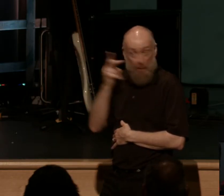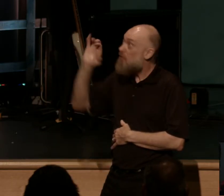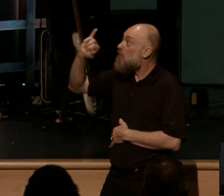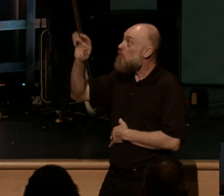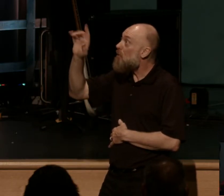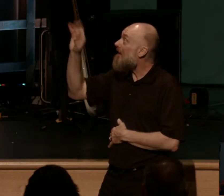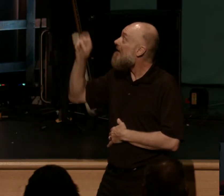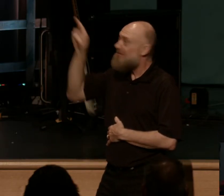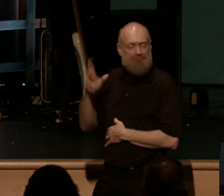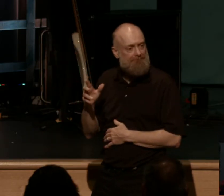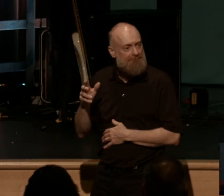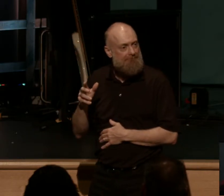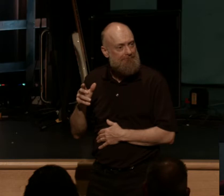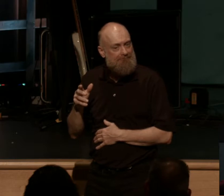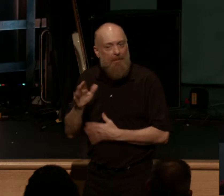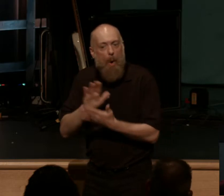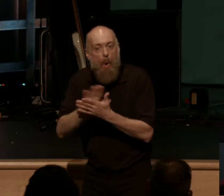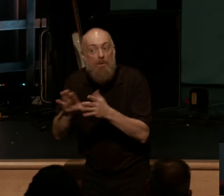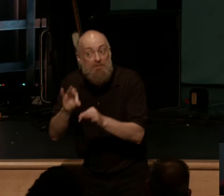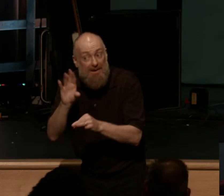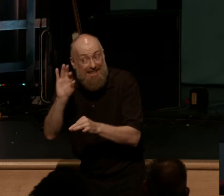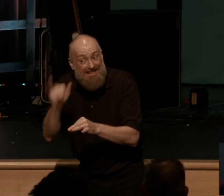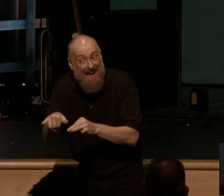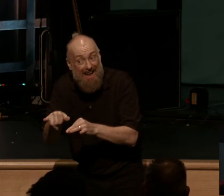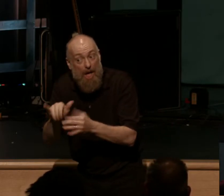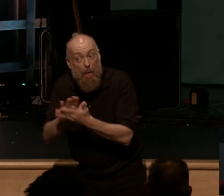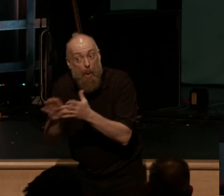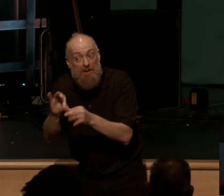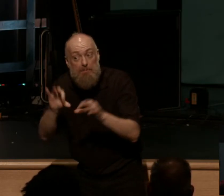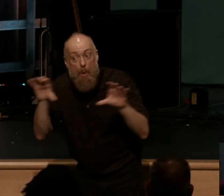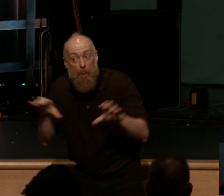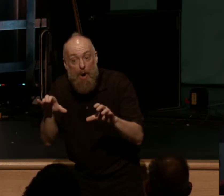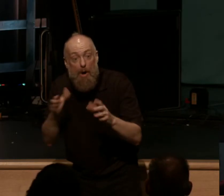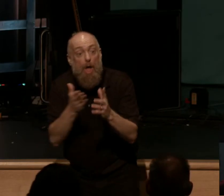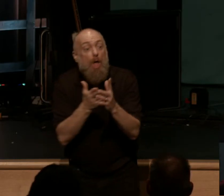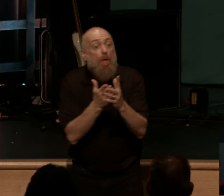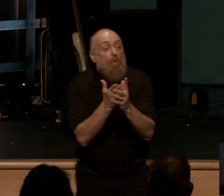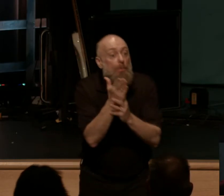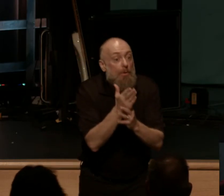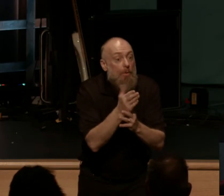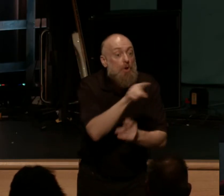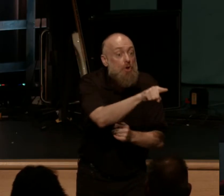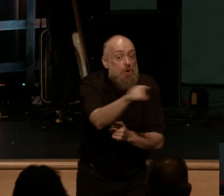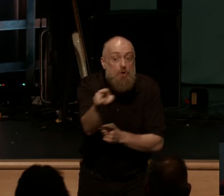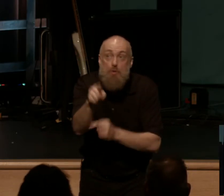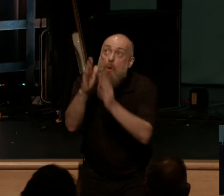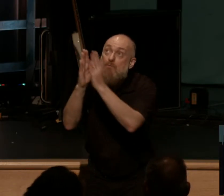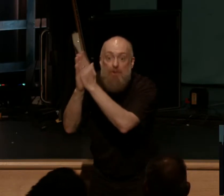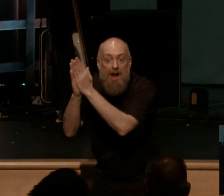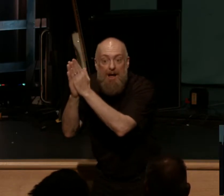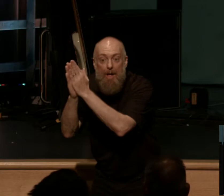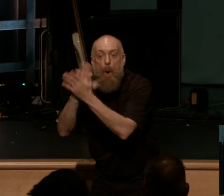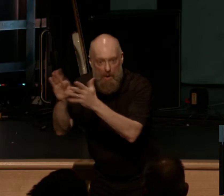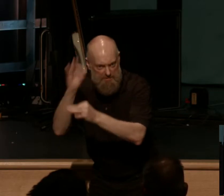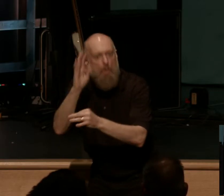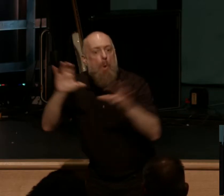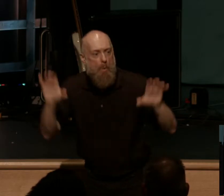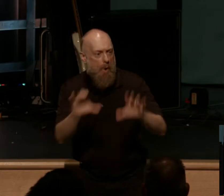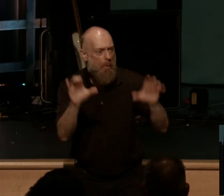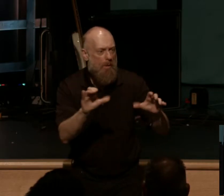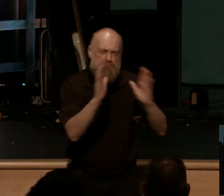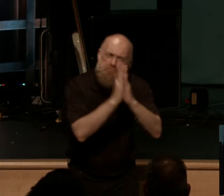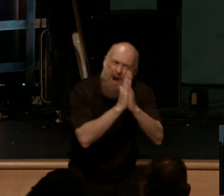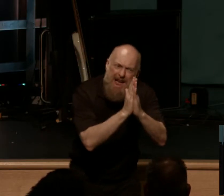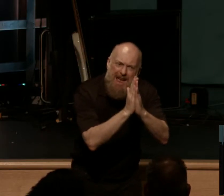whatever it is, it's going to be by the Holy Spirit of God, and the Holy Spirit works through the devotion of dependence upon God's people. We must have praying, praying,